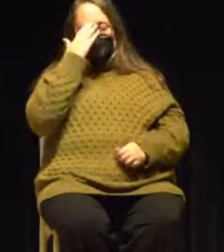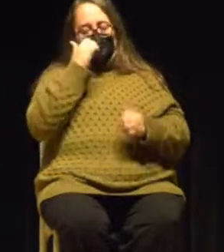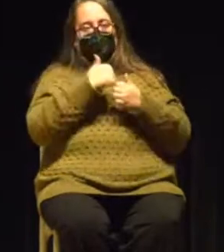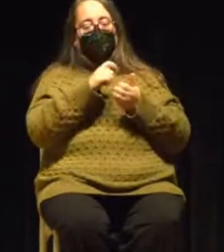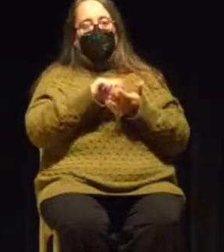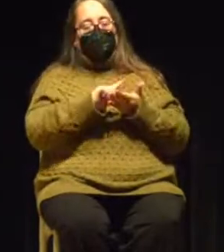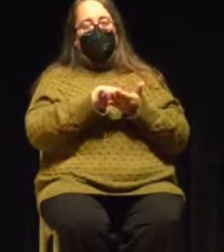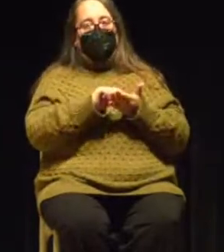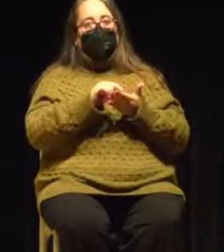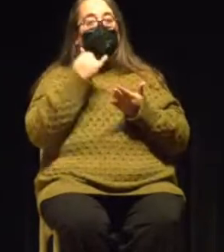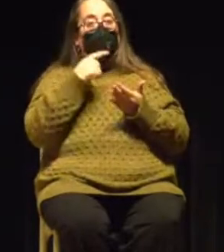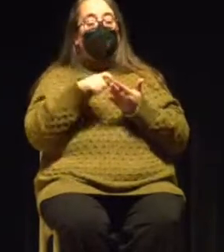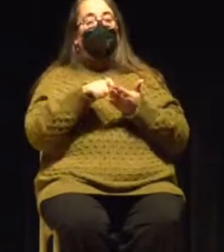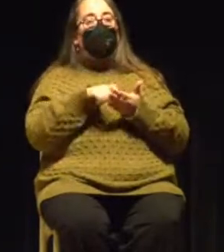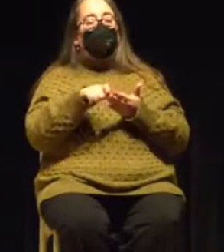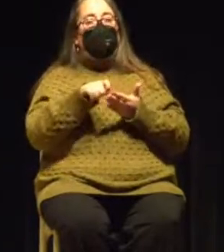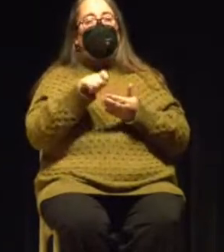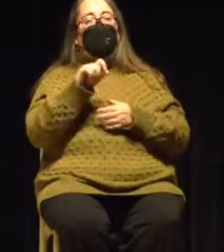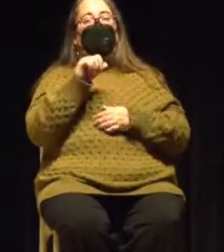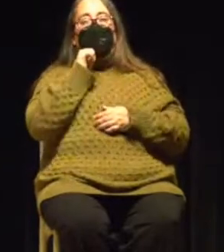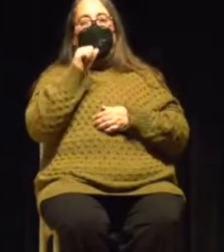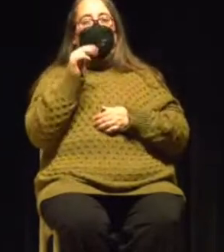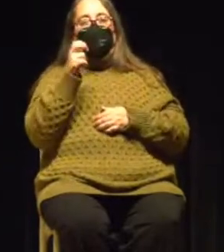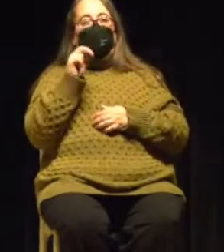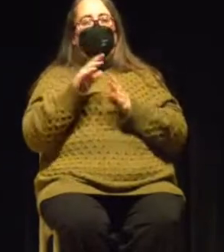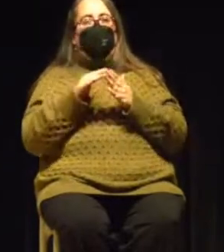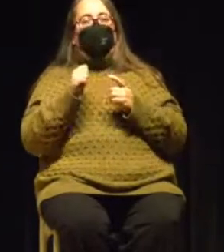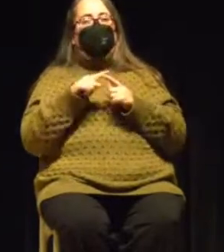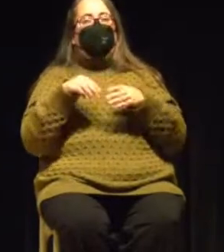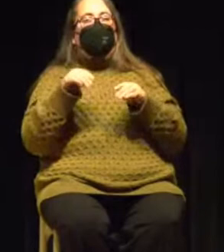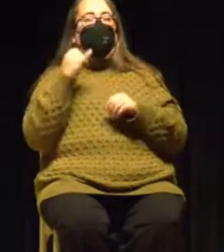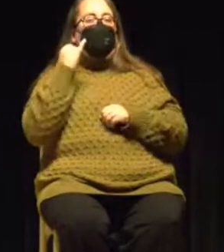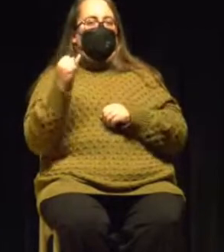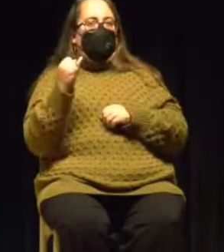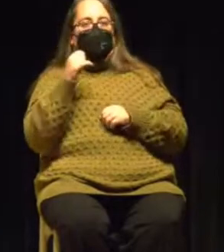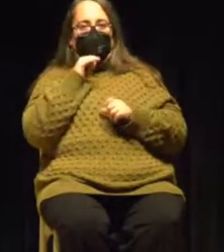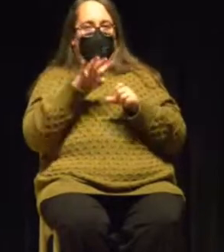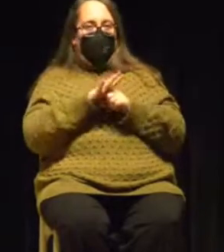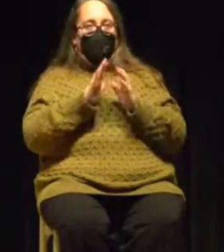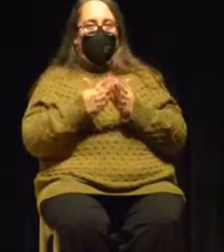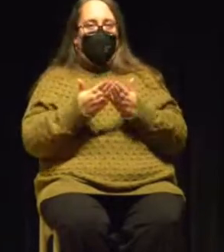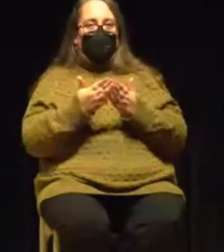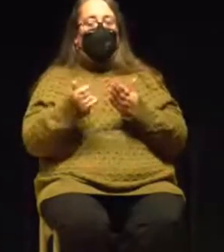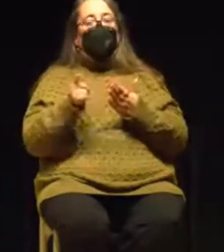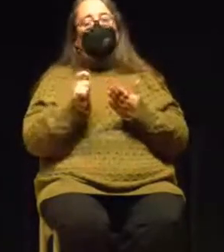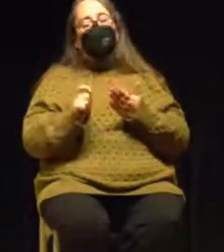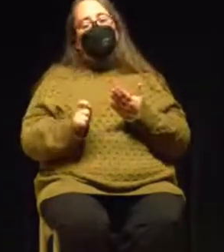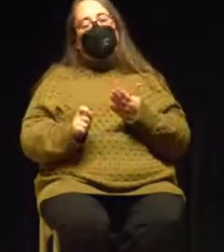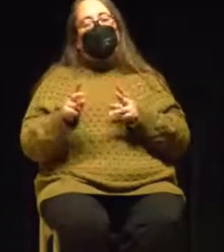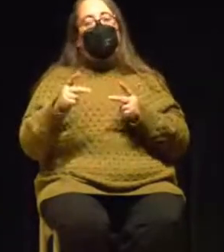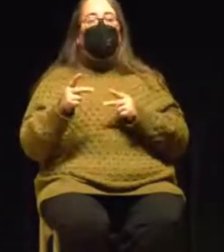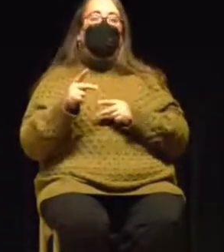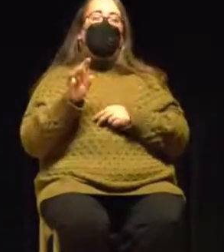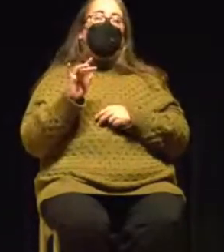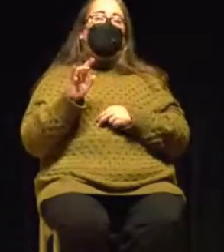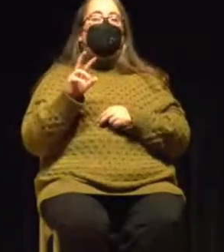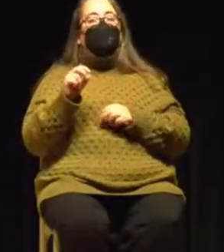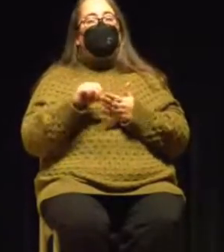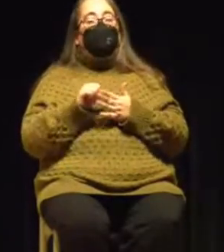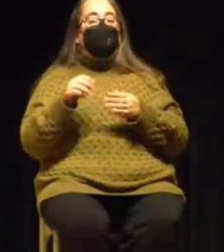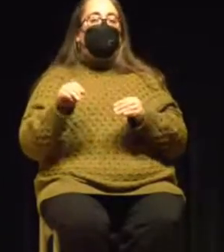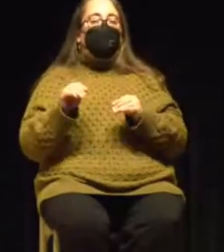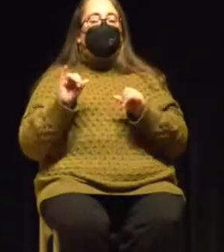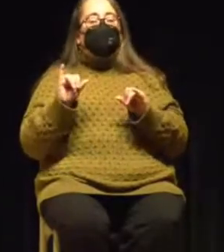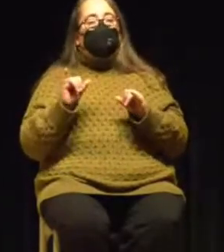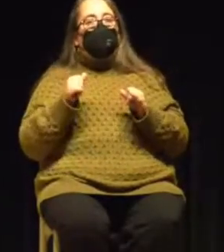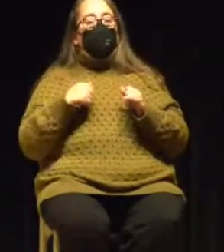publishing, if you want to write a nonfiction book, you don't have to sell the whole book. You just have to sell a proposal. So you can write your proposal, 25, 30 pages. You sold it. Now you're like,